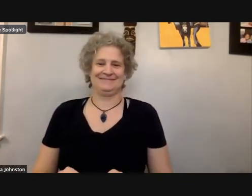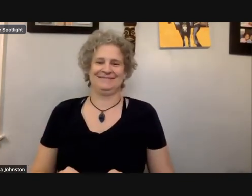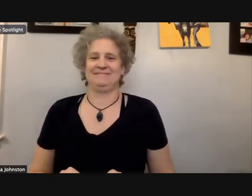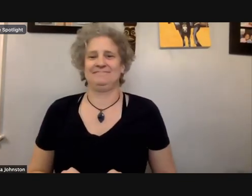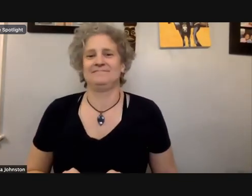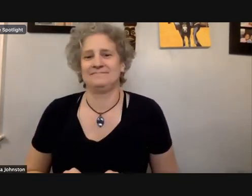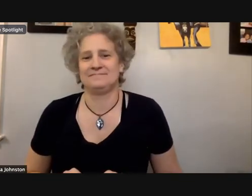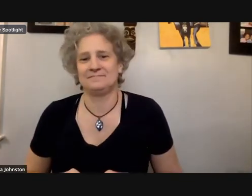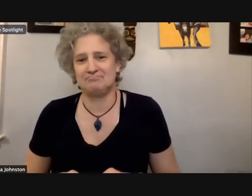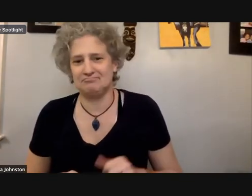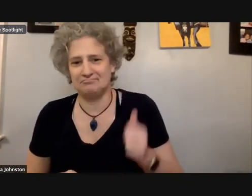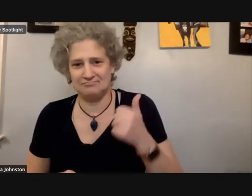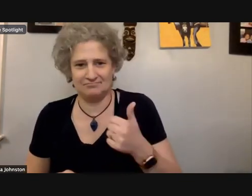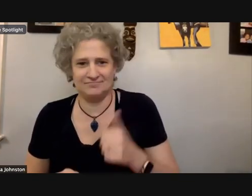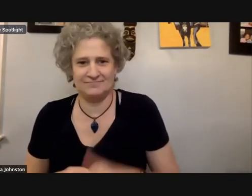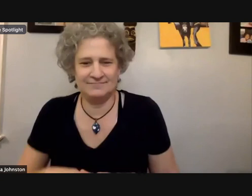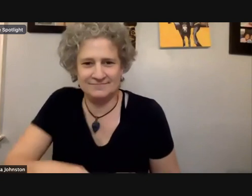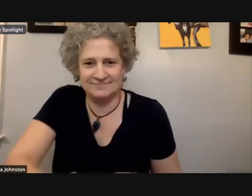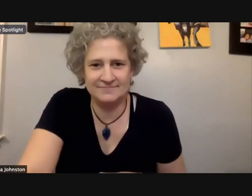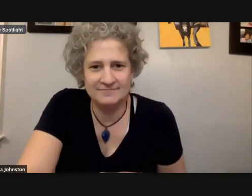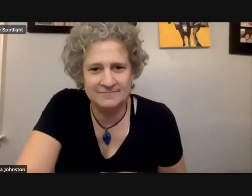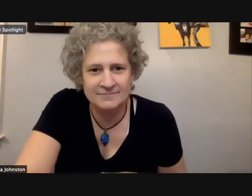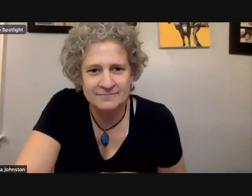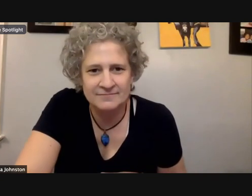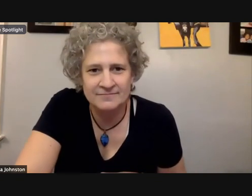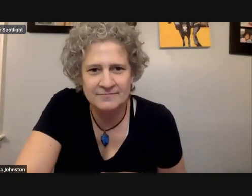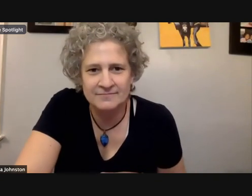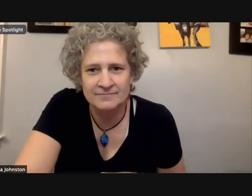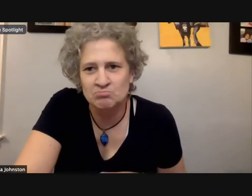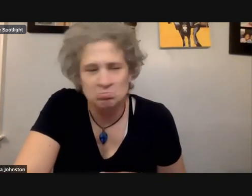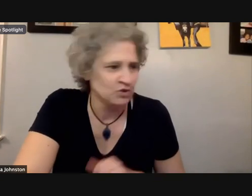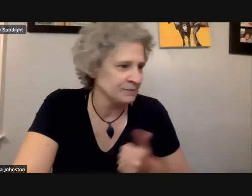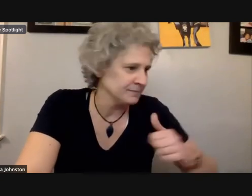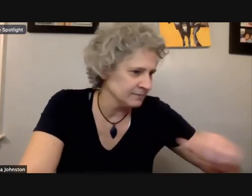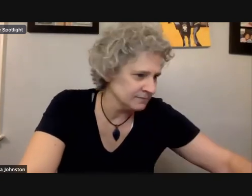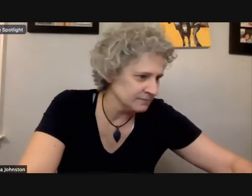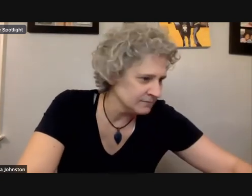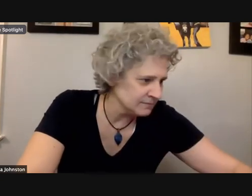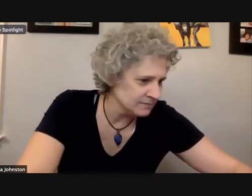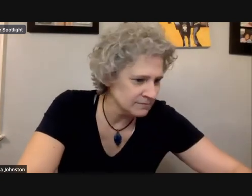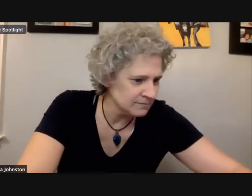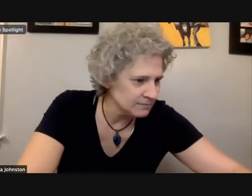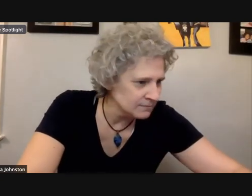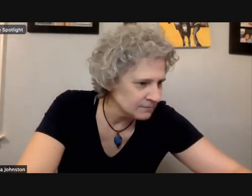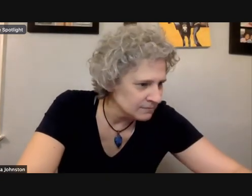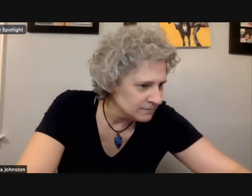classifier workshop with ASDC if you want to know how to describe it. That's the best way to do it. Okay.